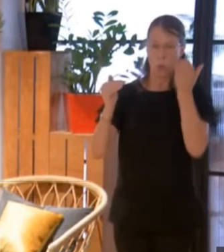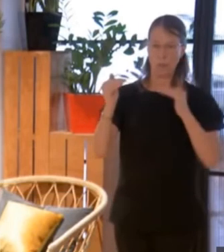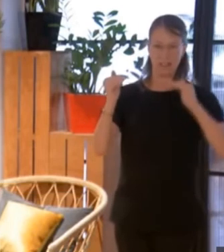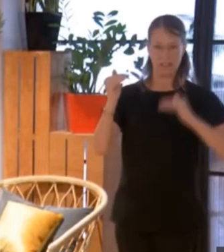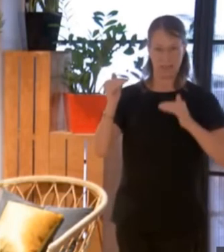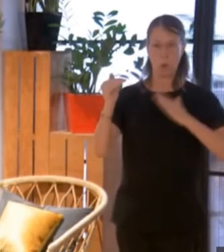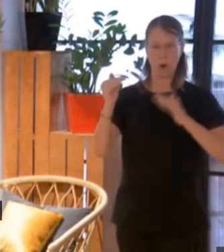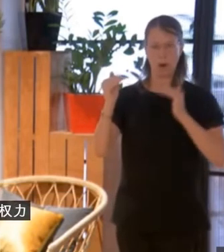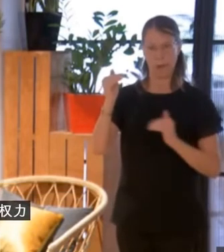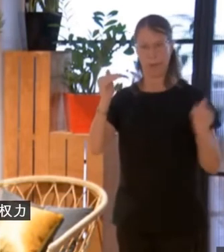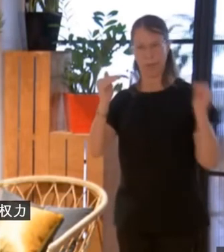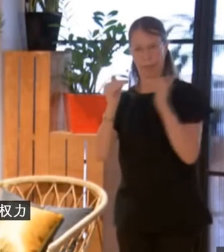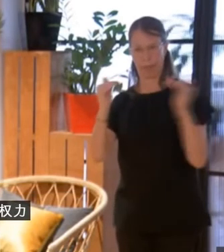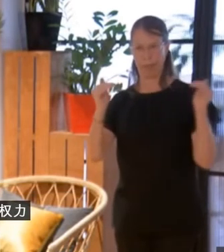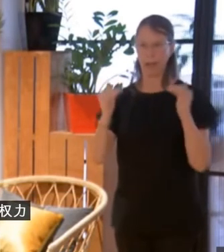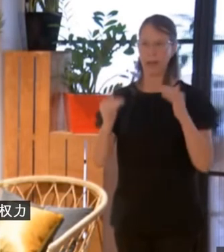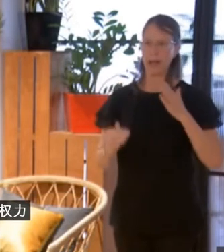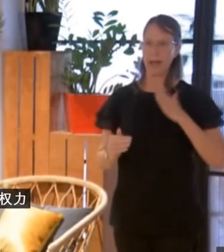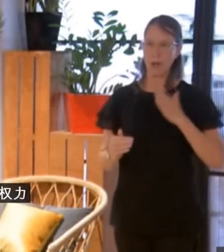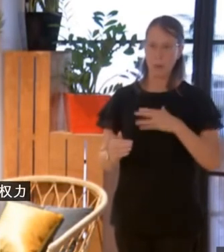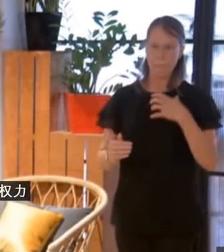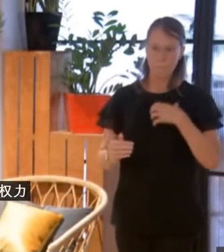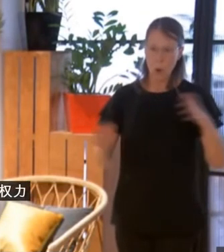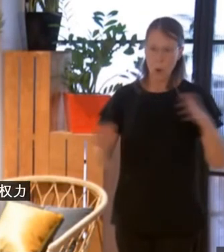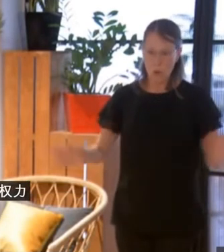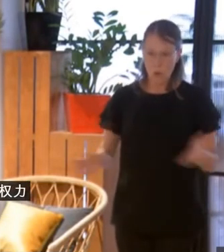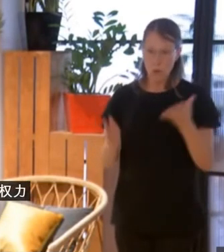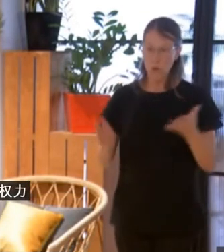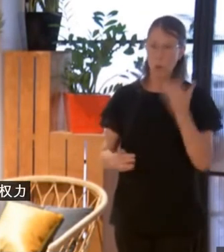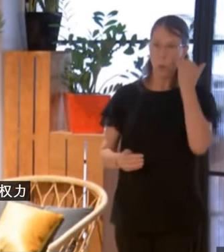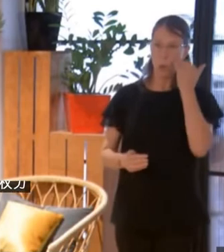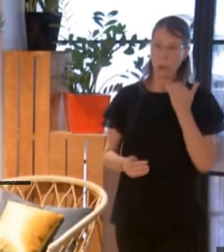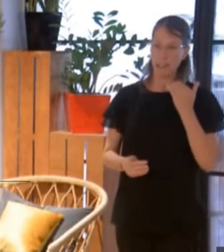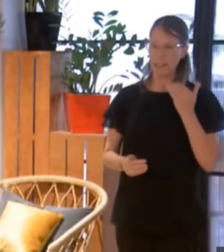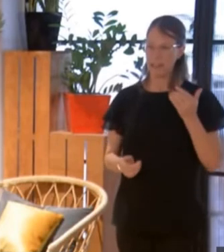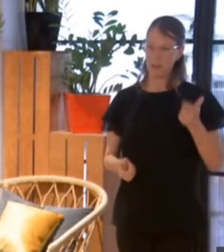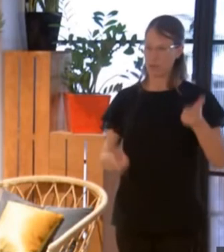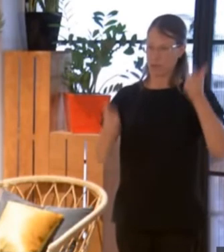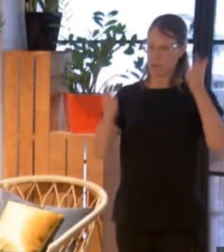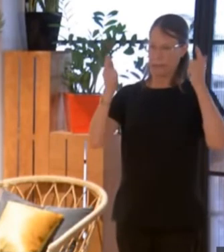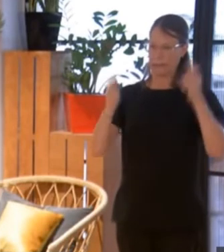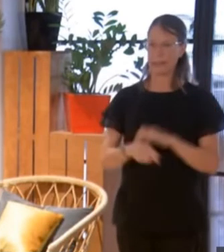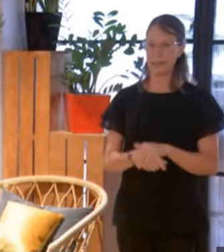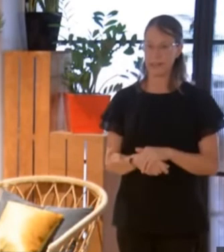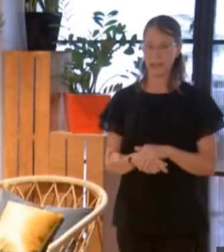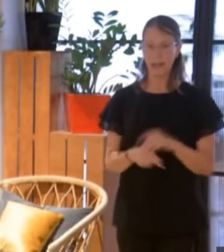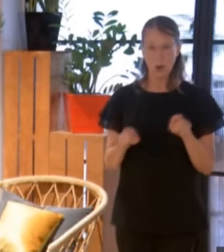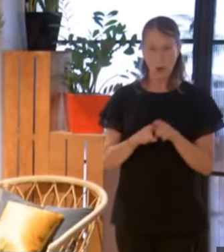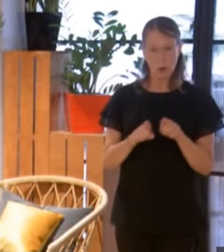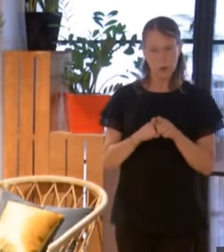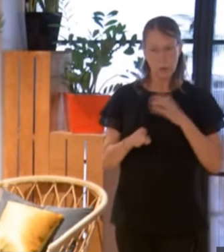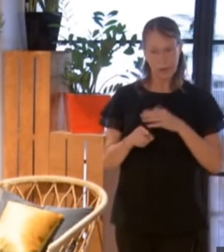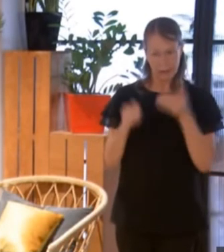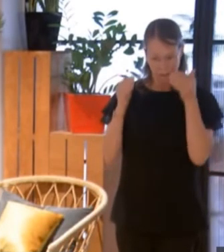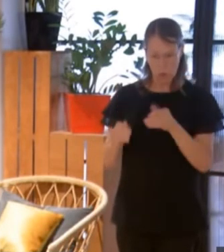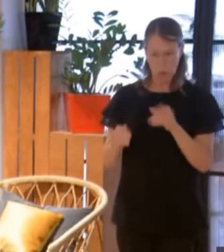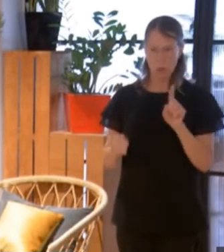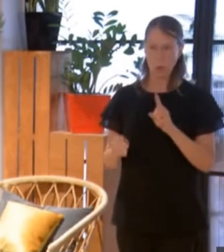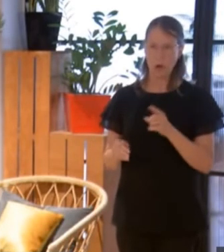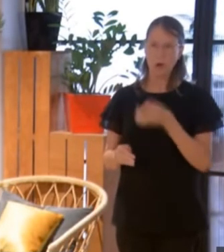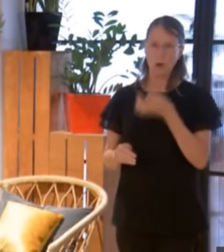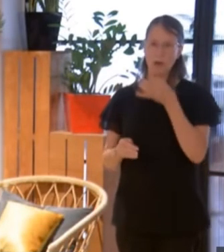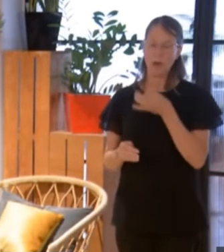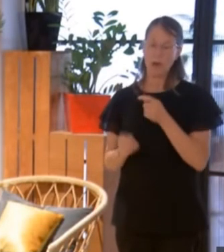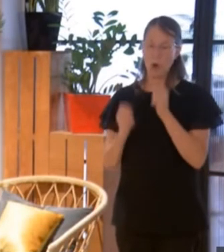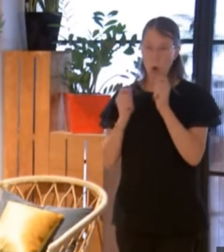and empowering our female entrepreneurs. In addition to that, the review will focus on early childhood education. We